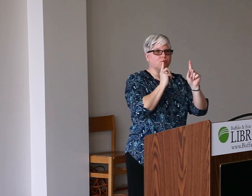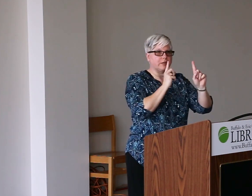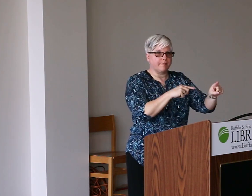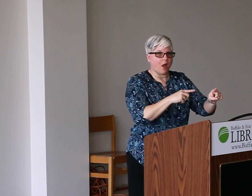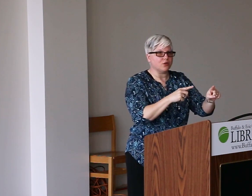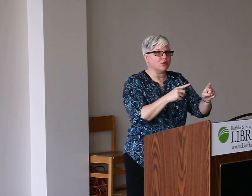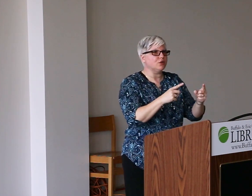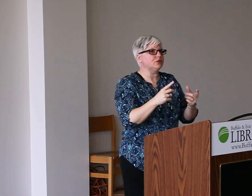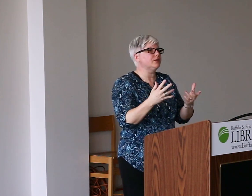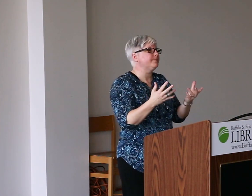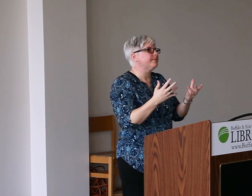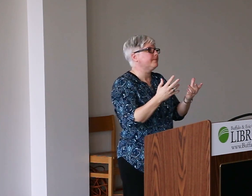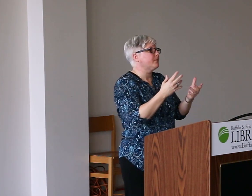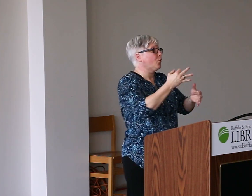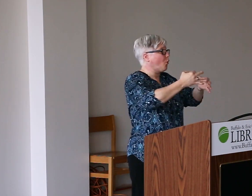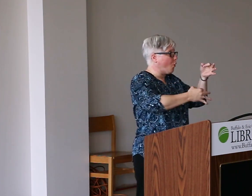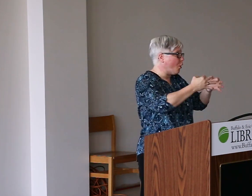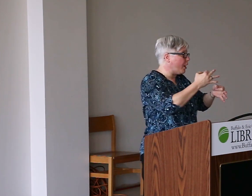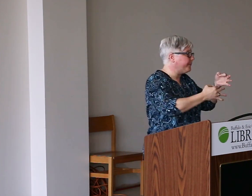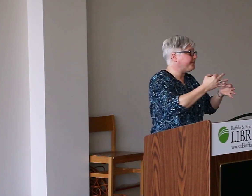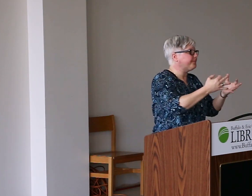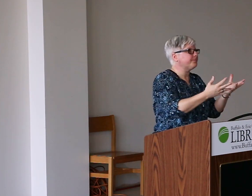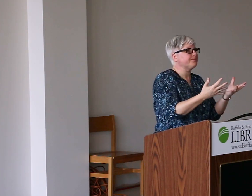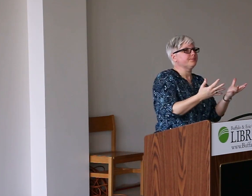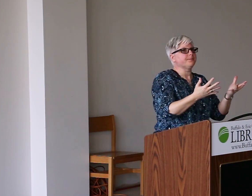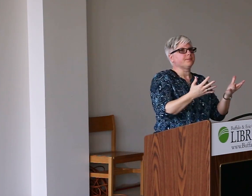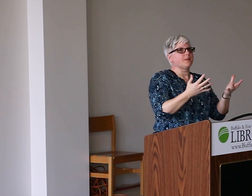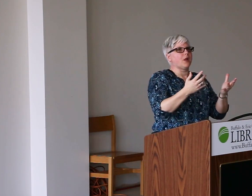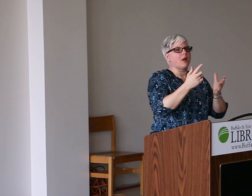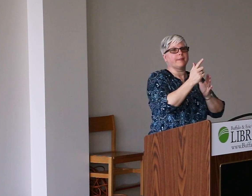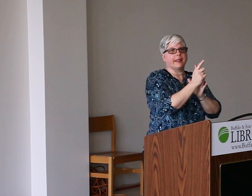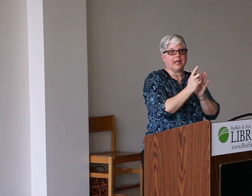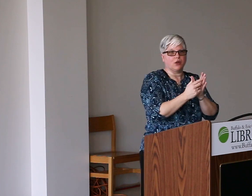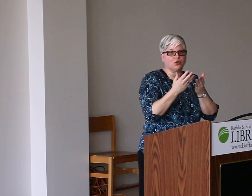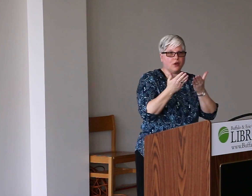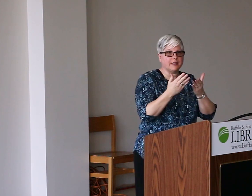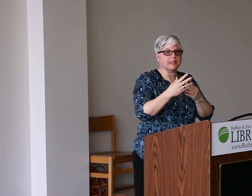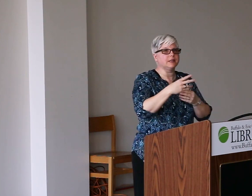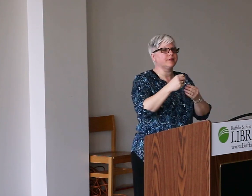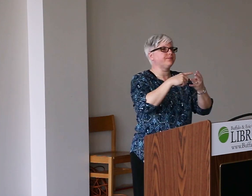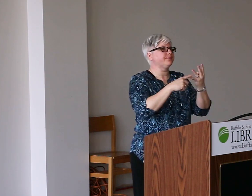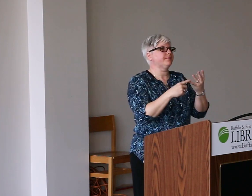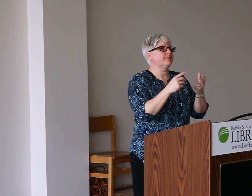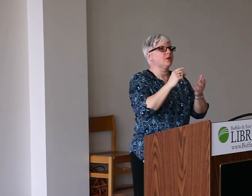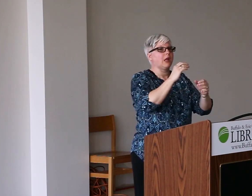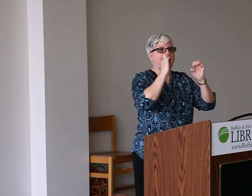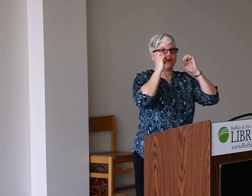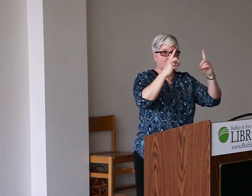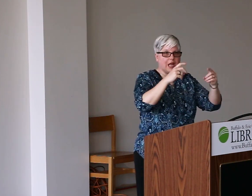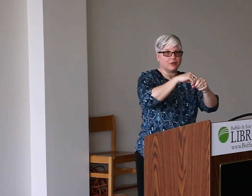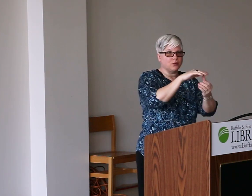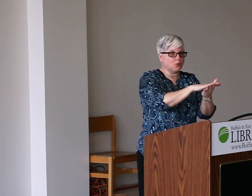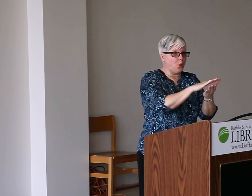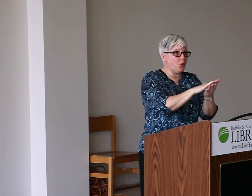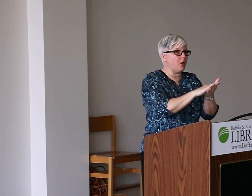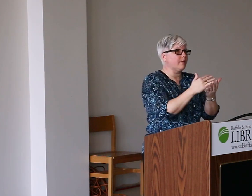hospitals, first responders, courts, legal services, education